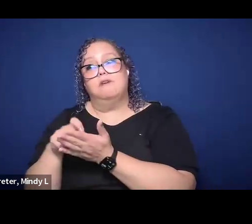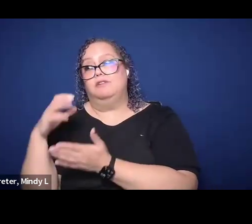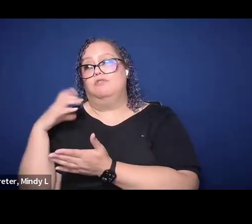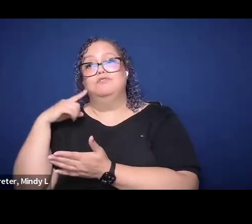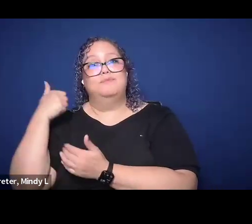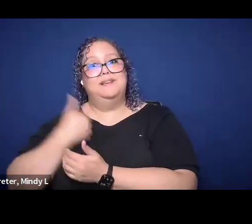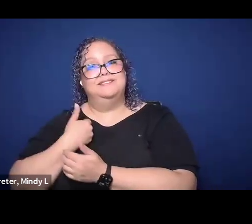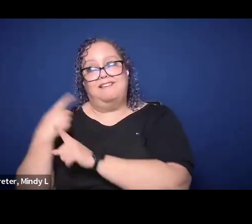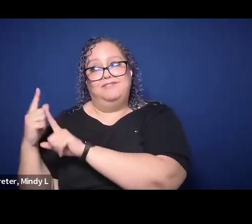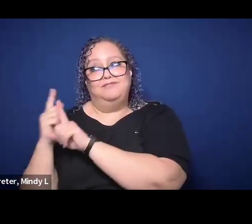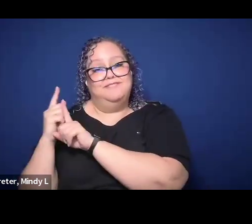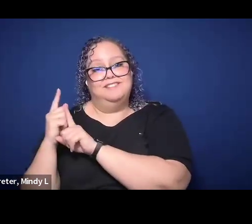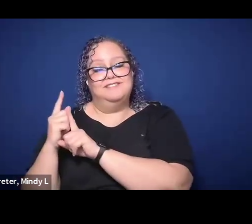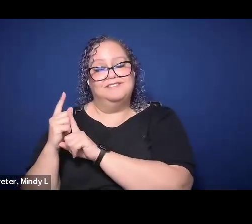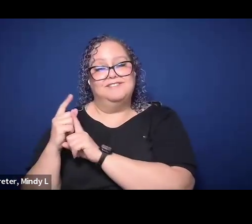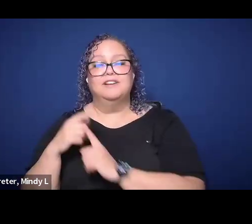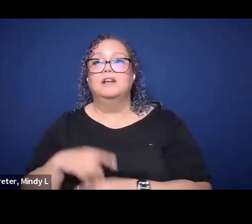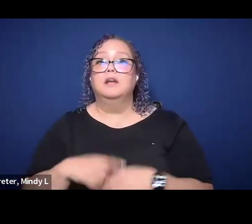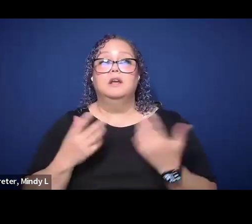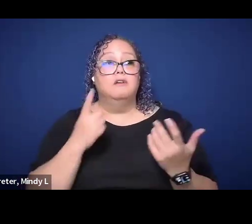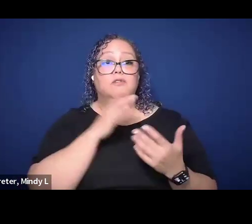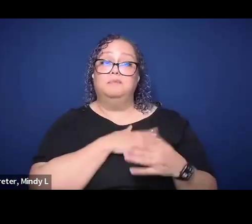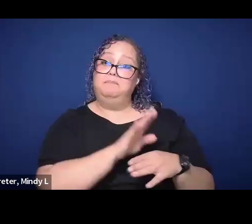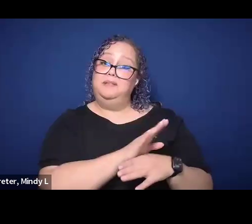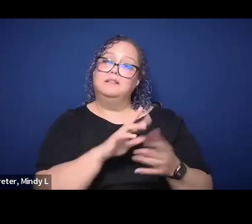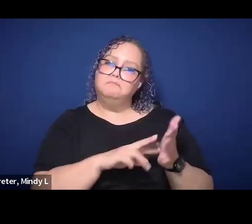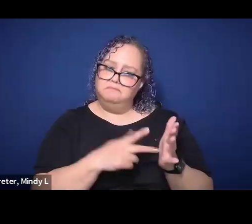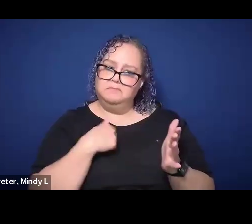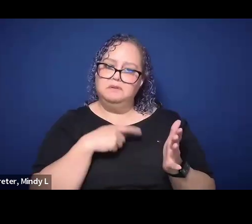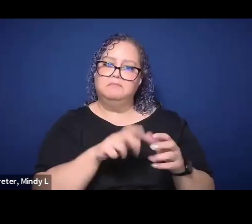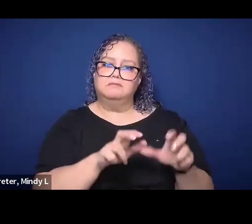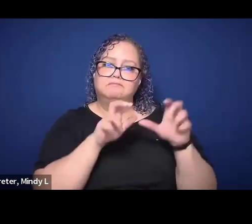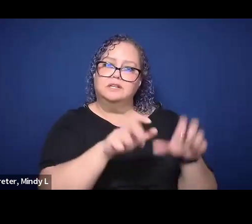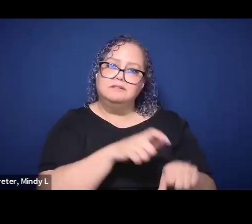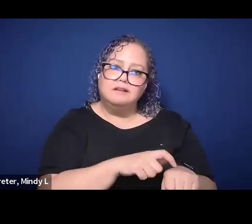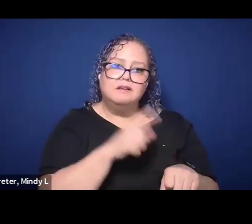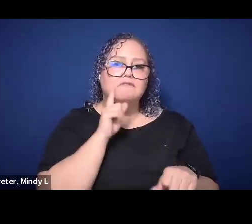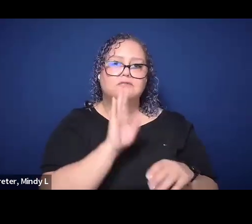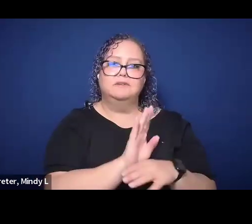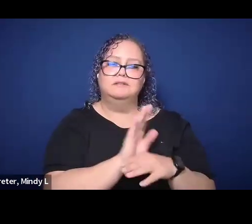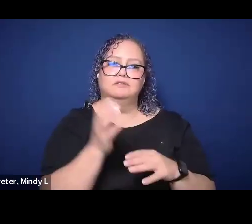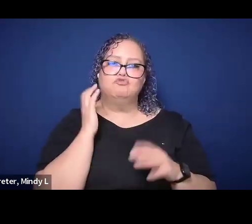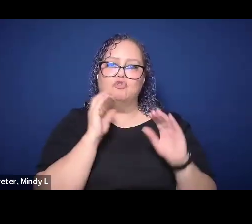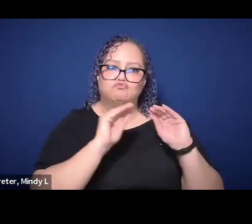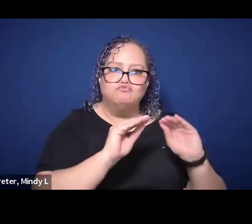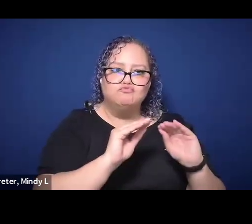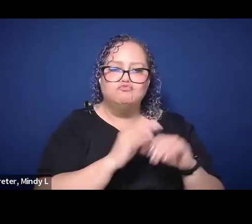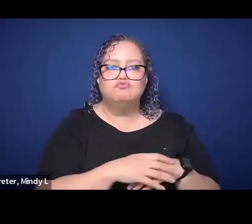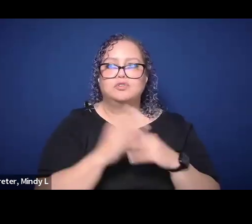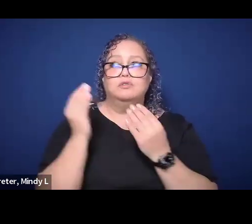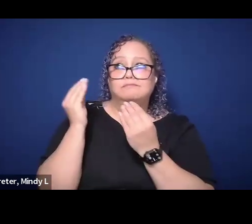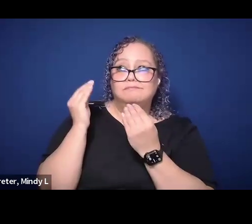For business, that looks like making sure I invest time into business coaching, whether that's through a